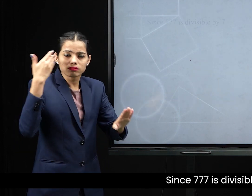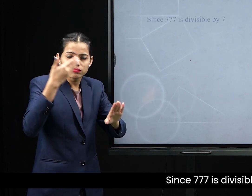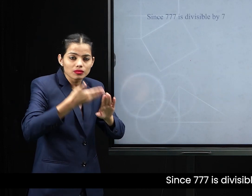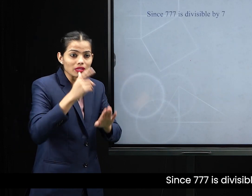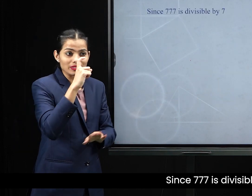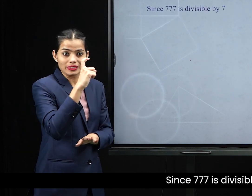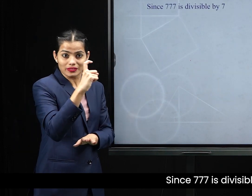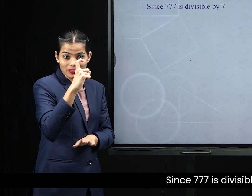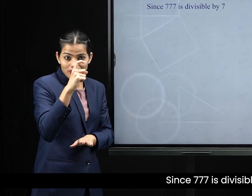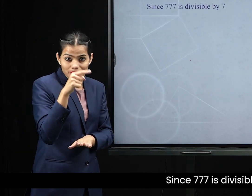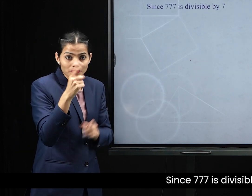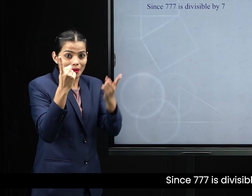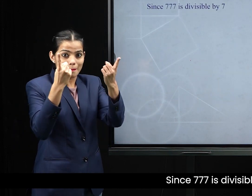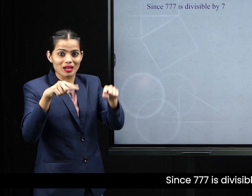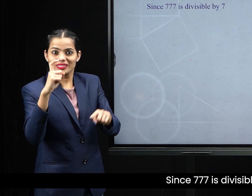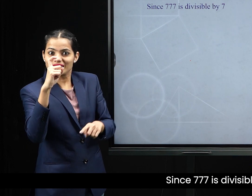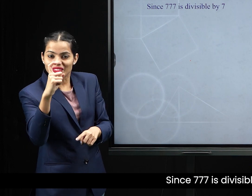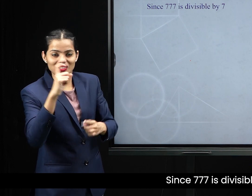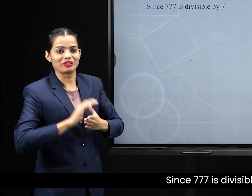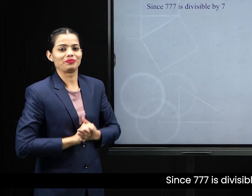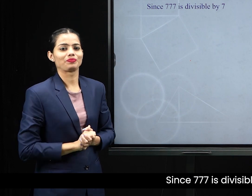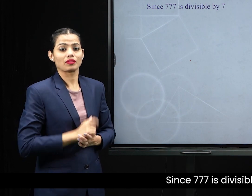Since 777 is divisible by 7,